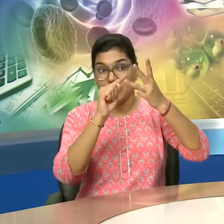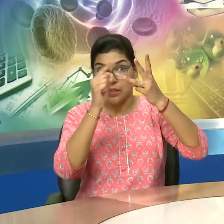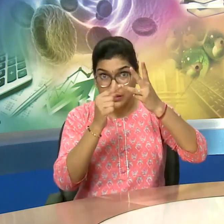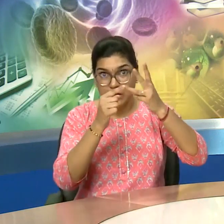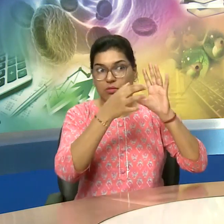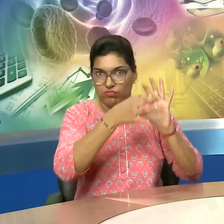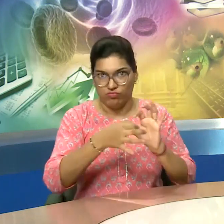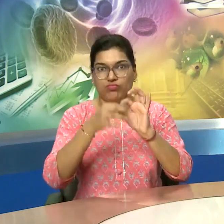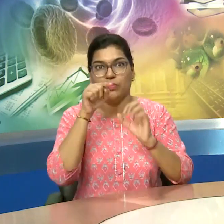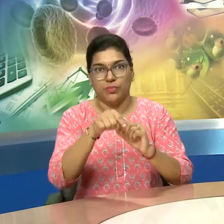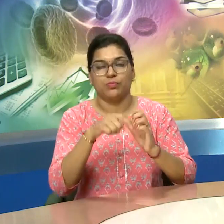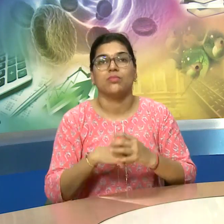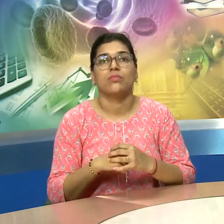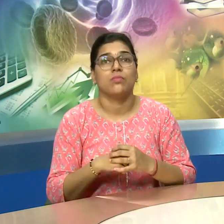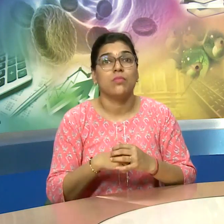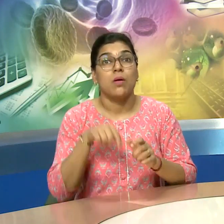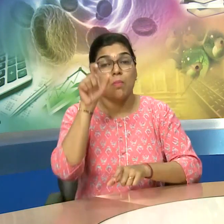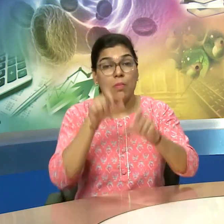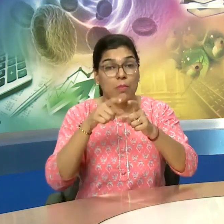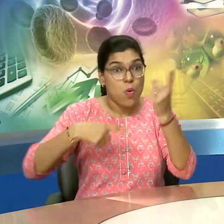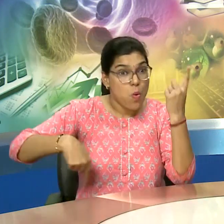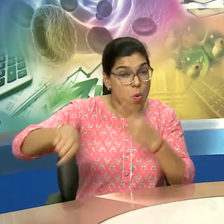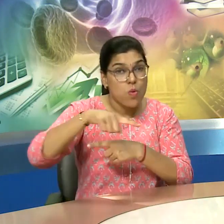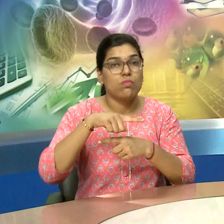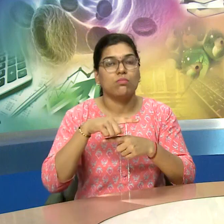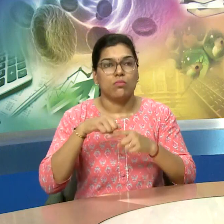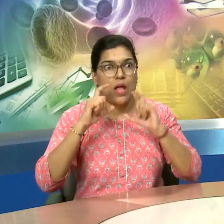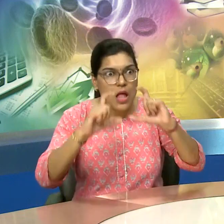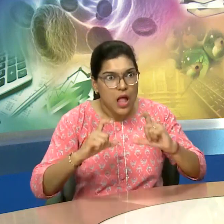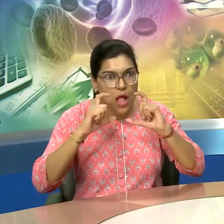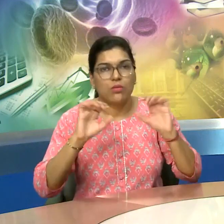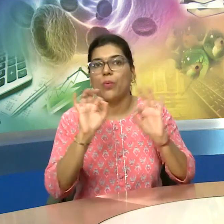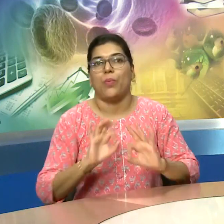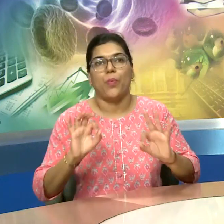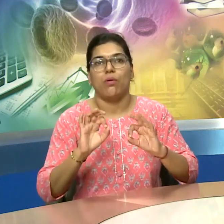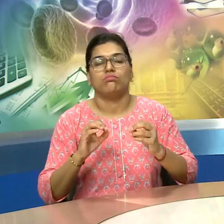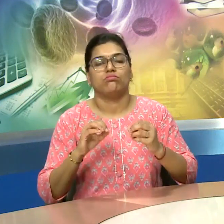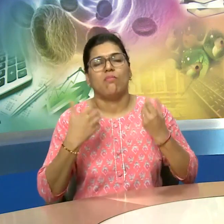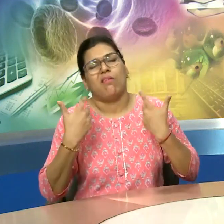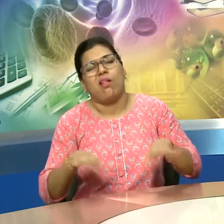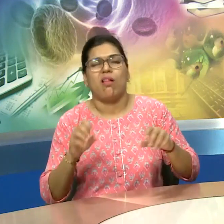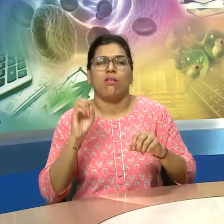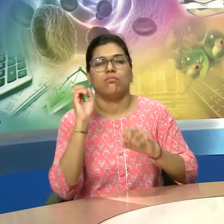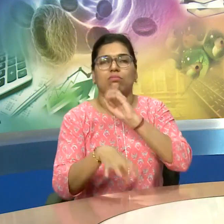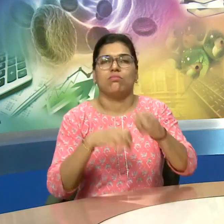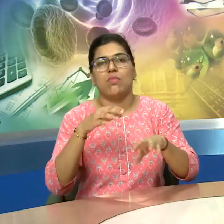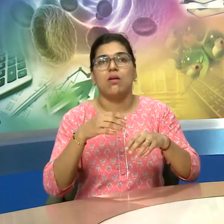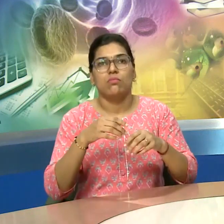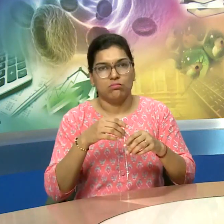And this third point, which is on the screen, 2 points we already have understood. Now, this is the third point. This third point